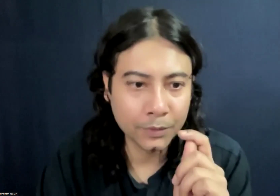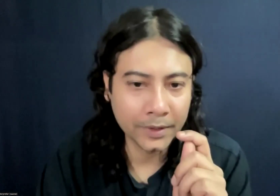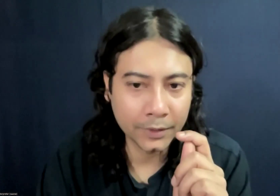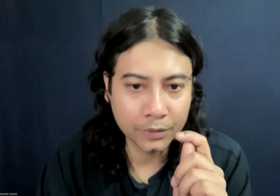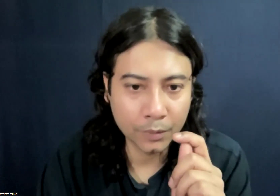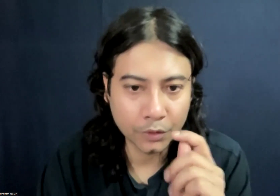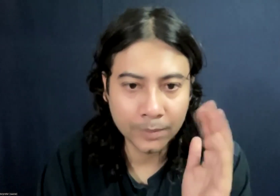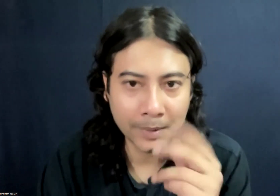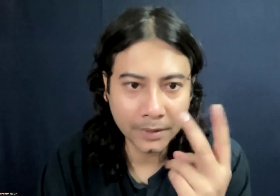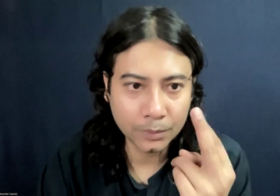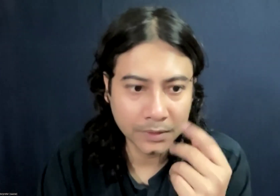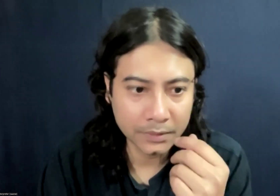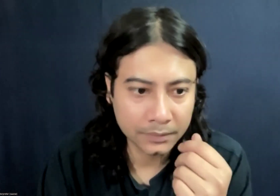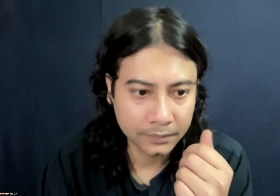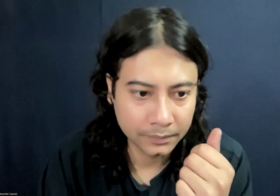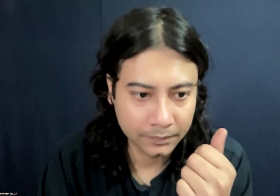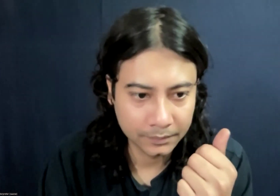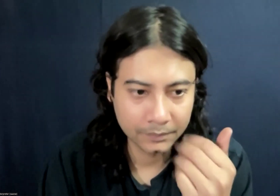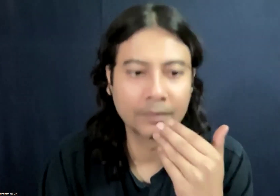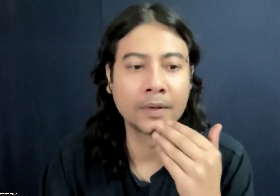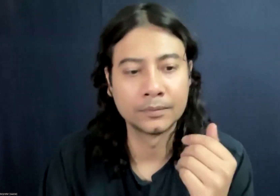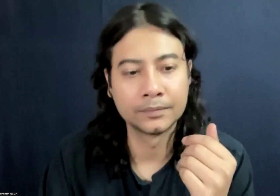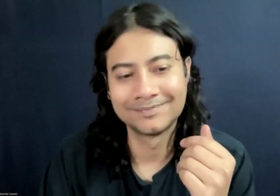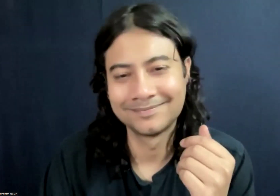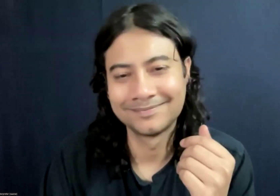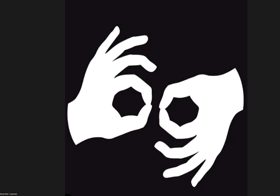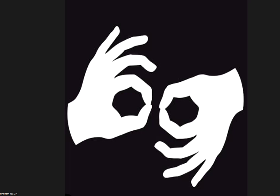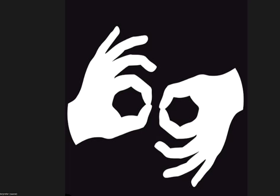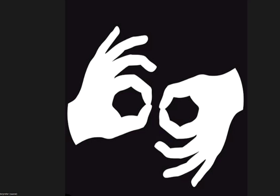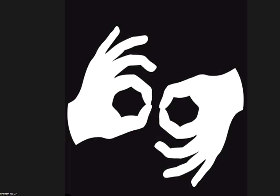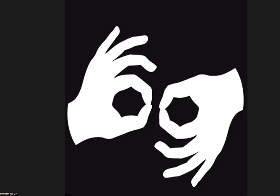Mataji, I'll just quickly use the washroom and back 2 minutes. Sure.